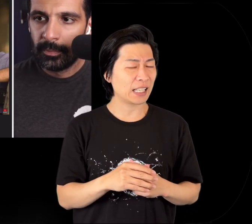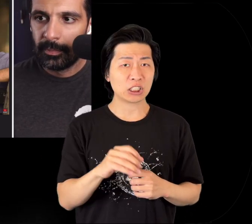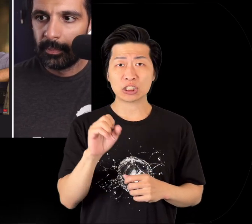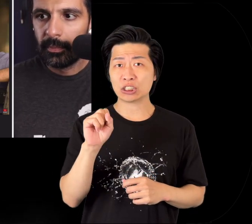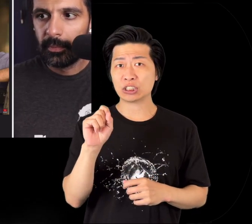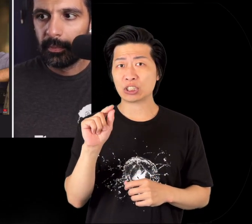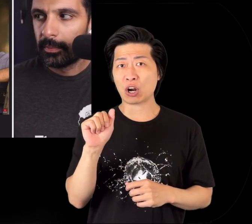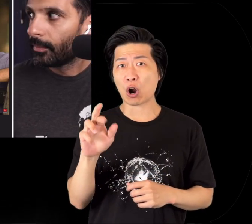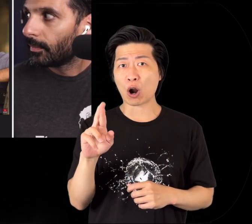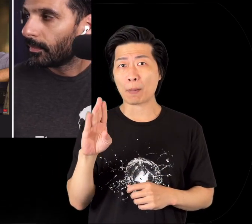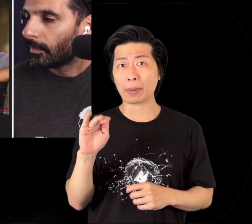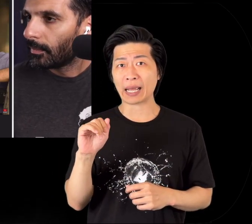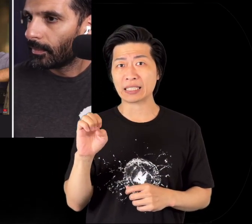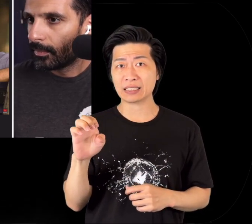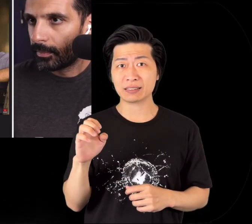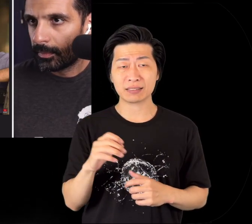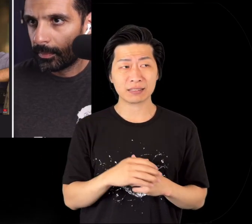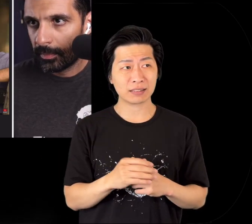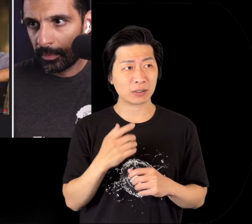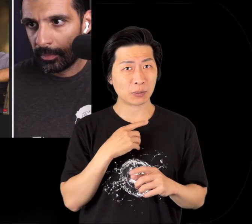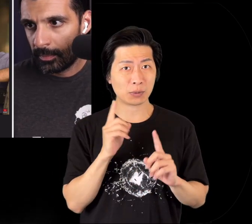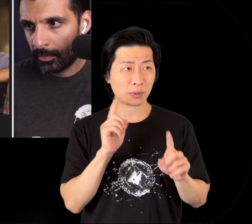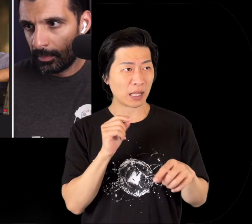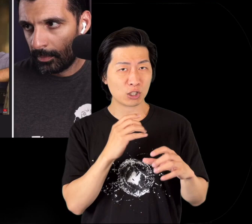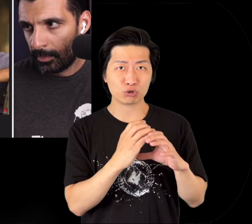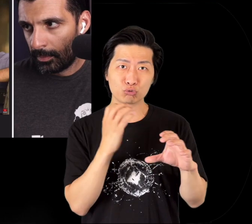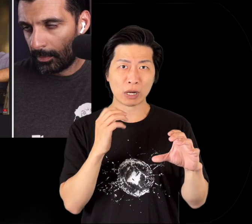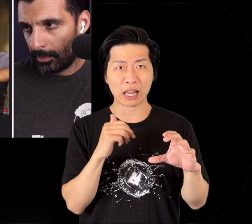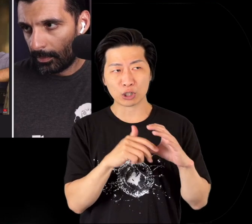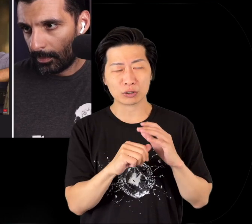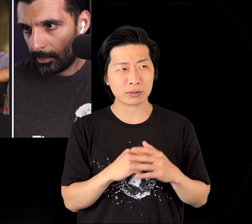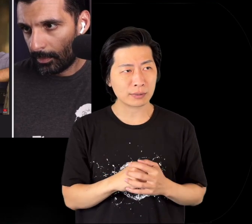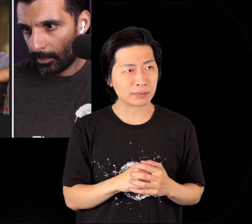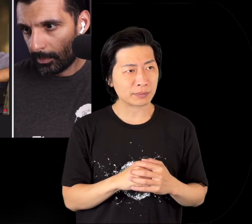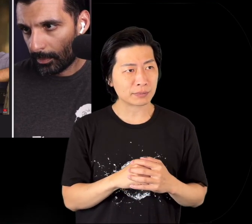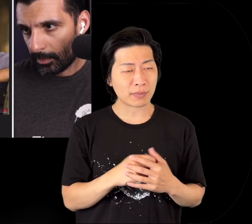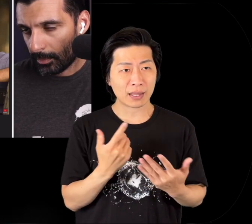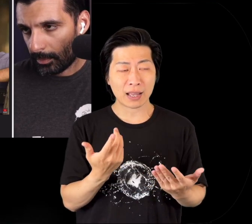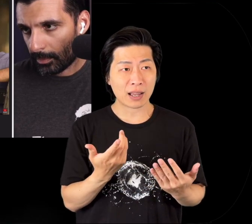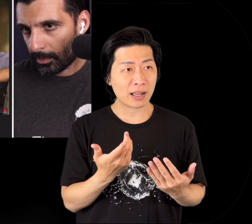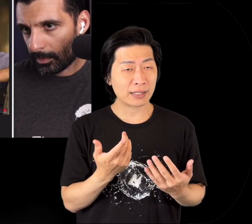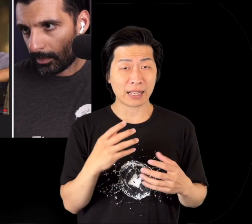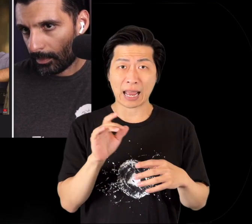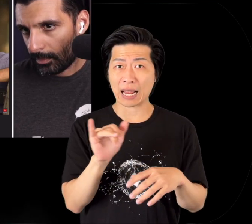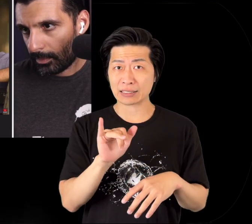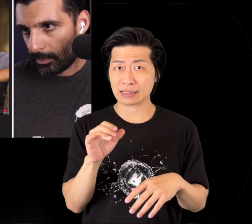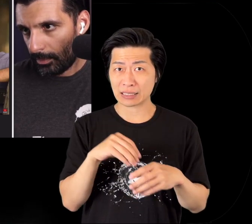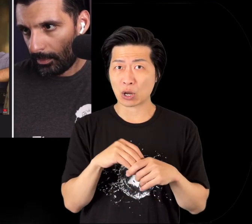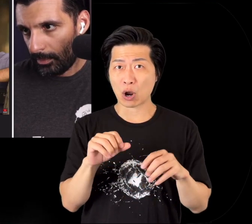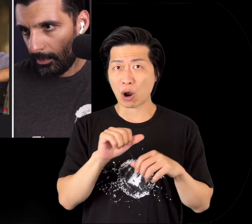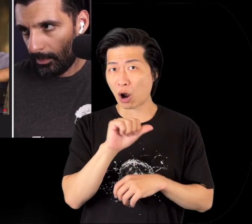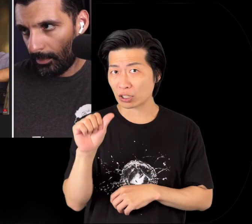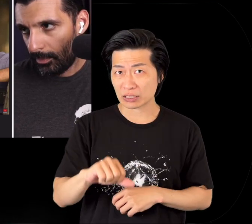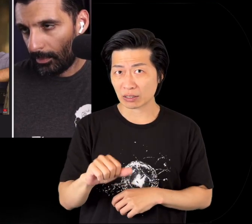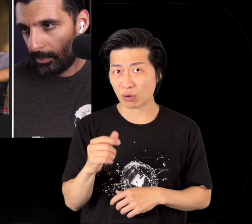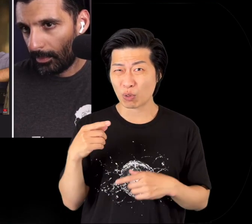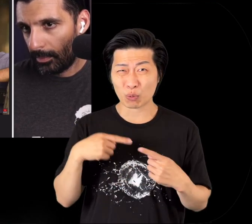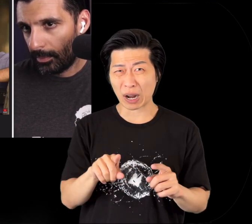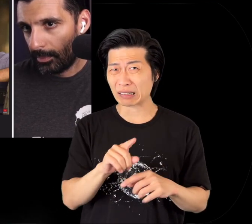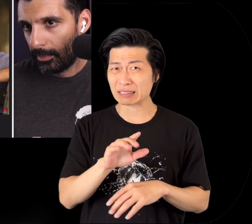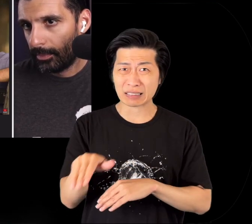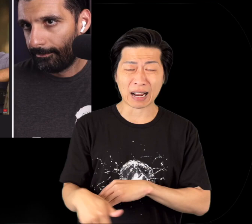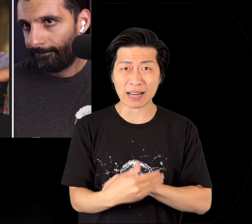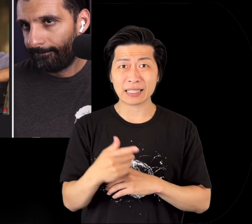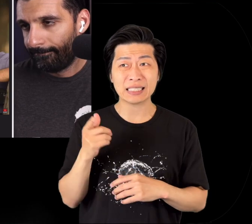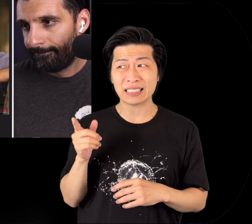at Starbase, where we were in the Airstream trailers, and in Austin, and throughout the night.